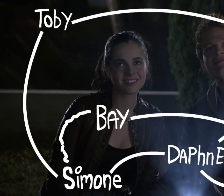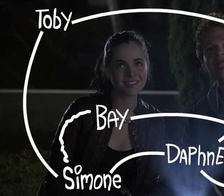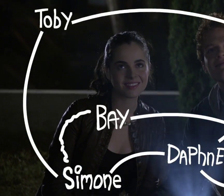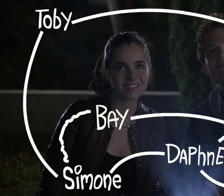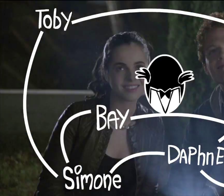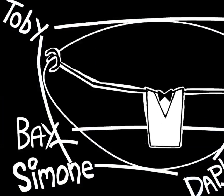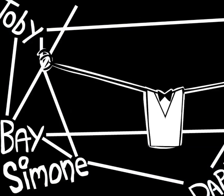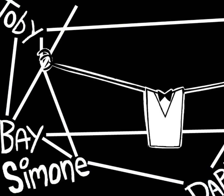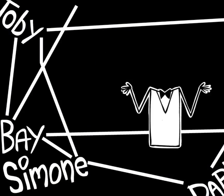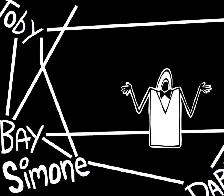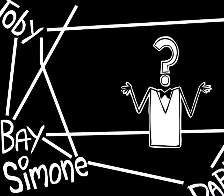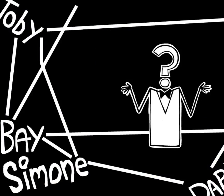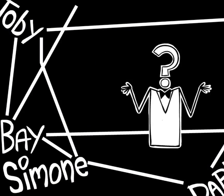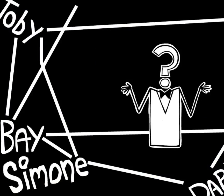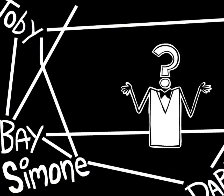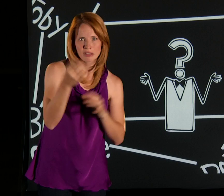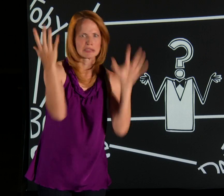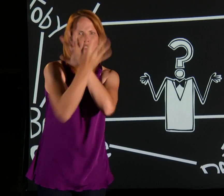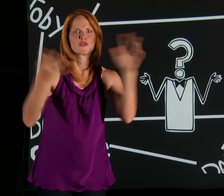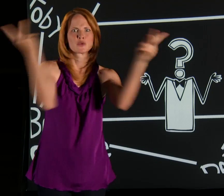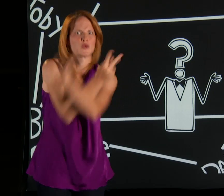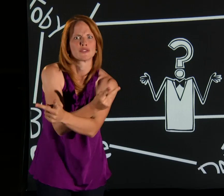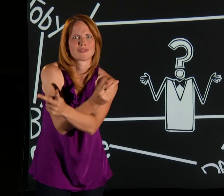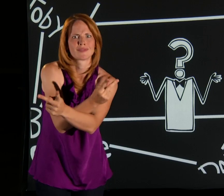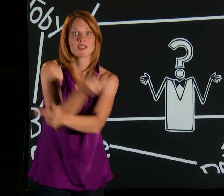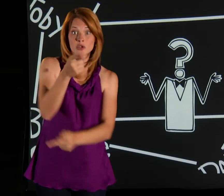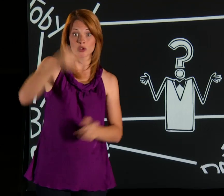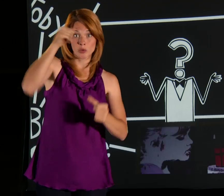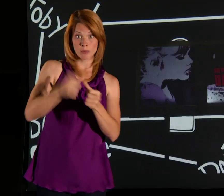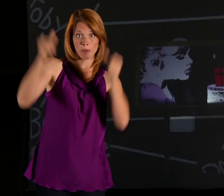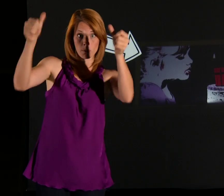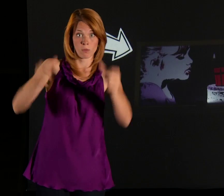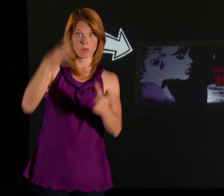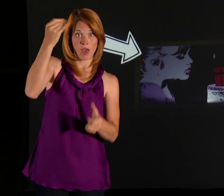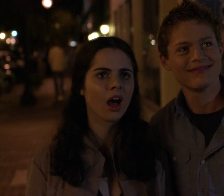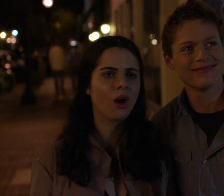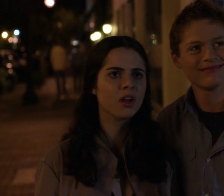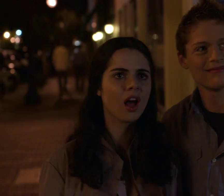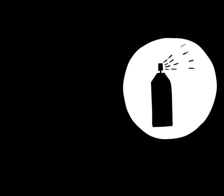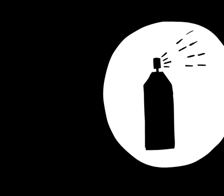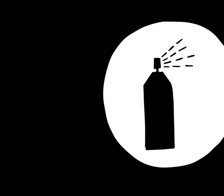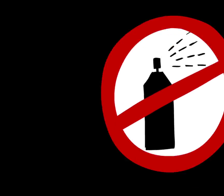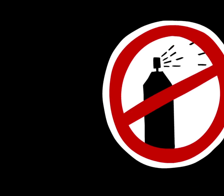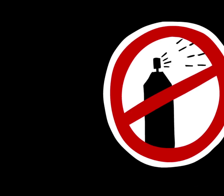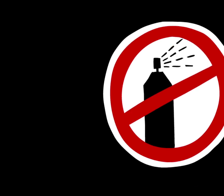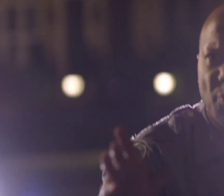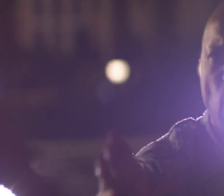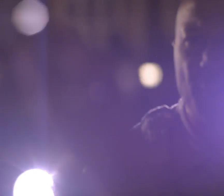Emmett. Confused yet? Well, it gets even more confusing. Remember that billboard Emmett helped Bay with? Turns out, the cops didn't swoon over it the